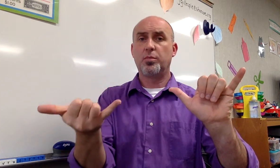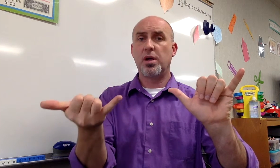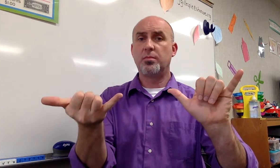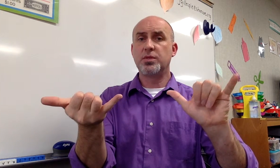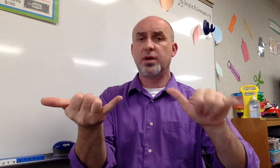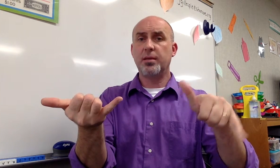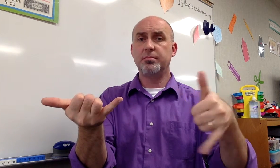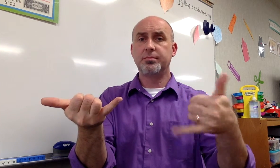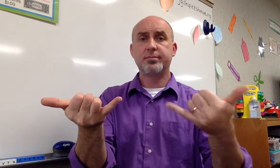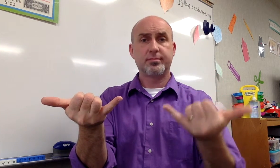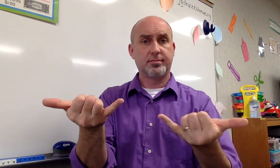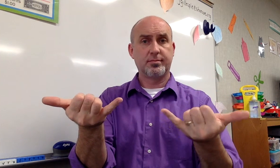palms are up.